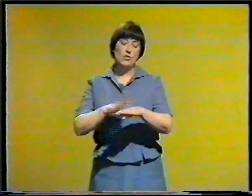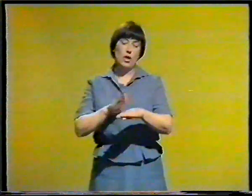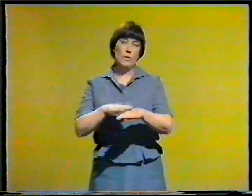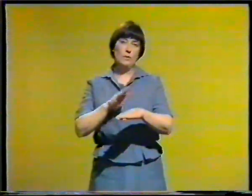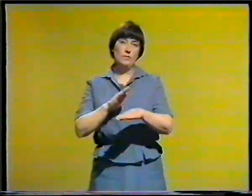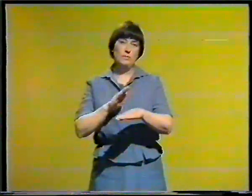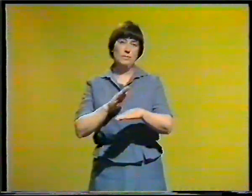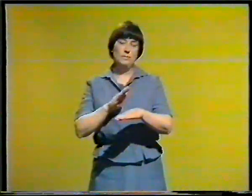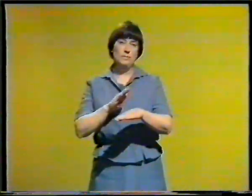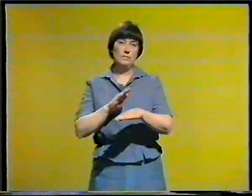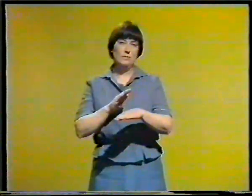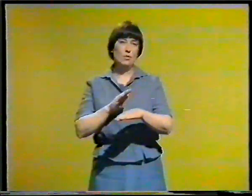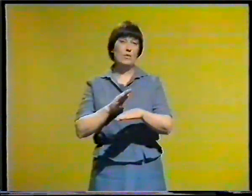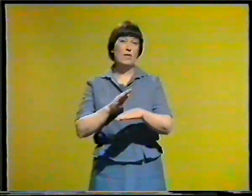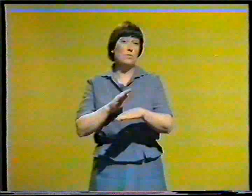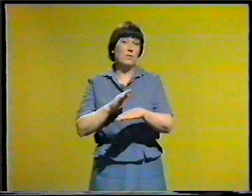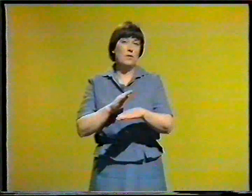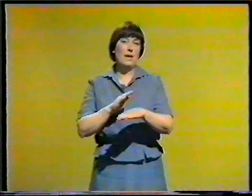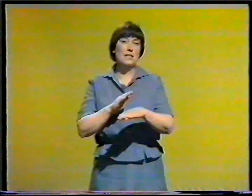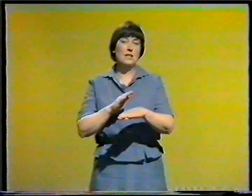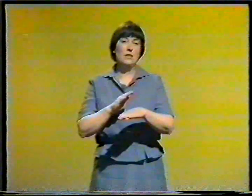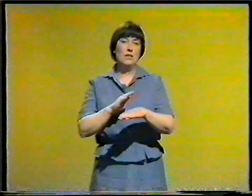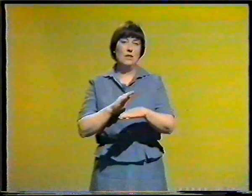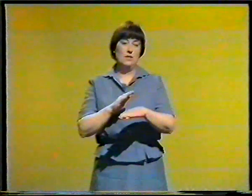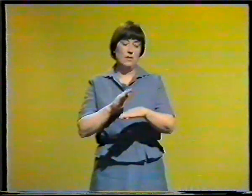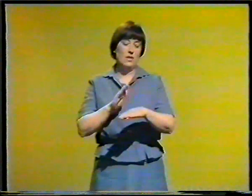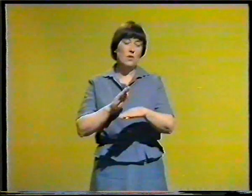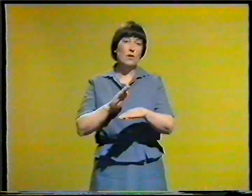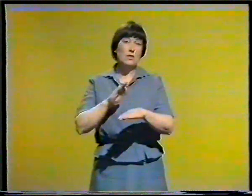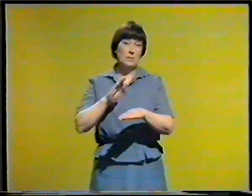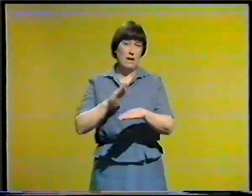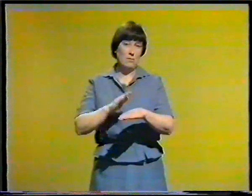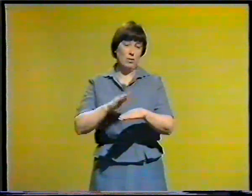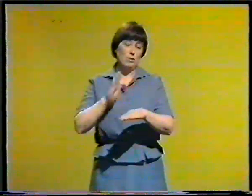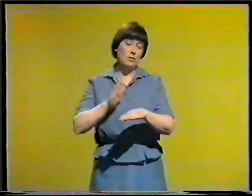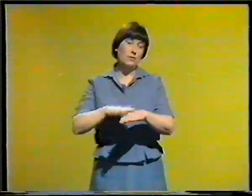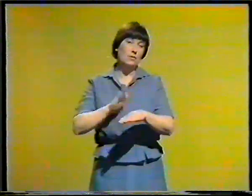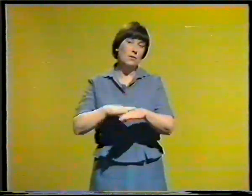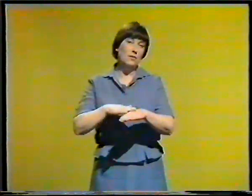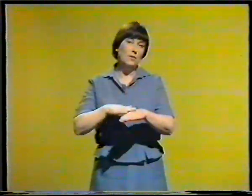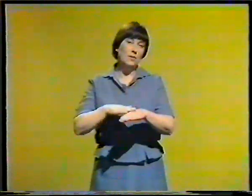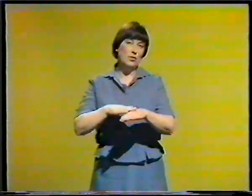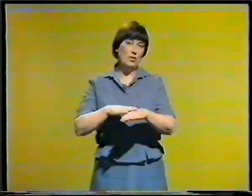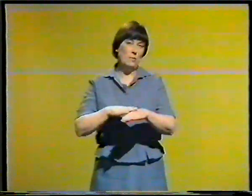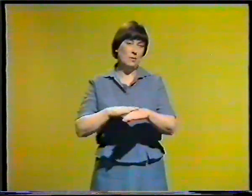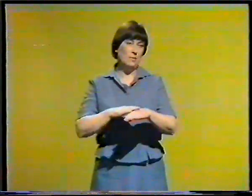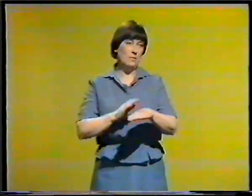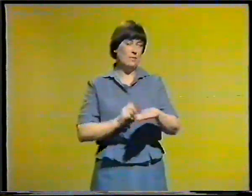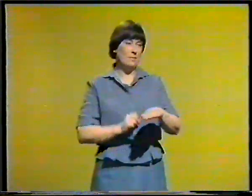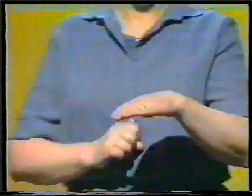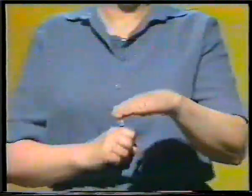Trouble. Also means the matter. The thing you must smack for. Trouble.